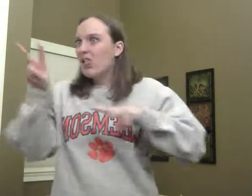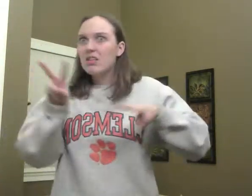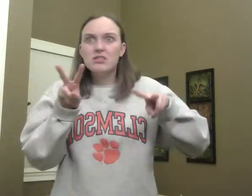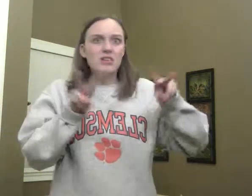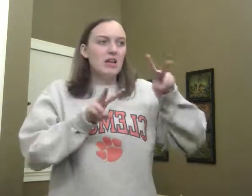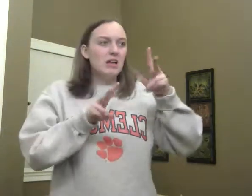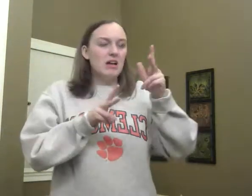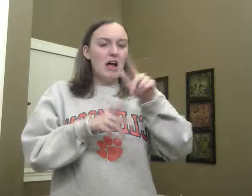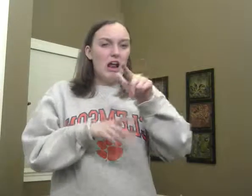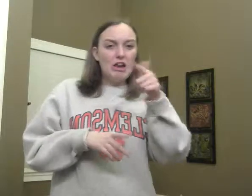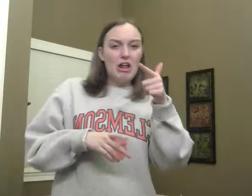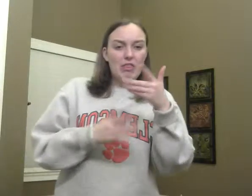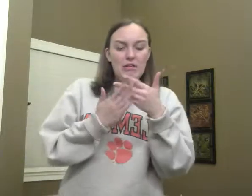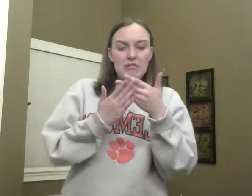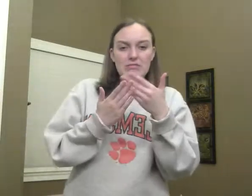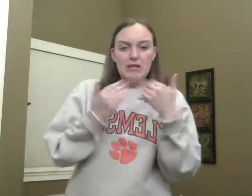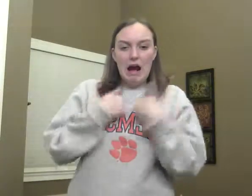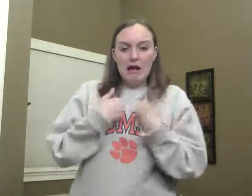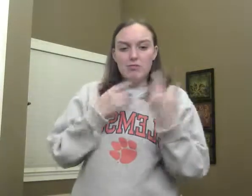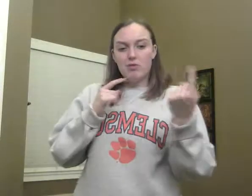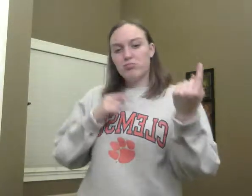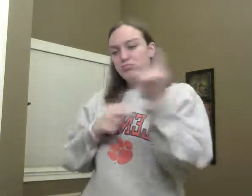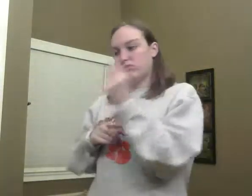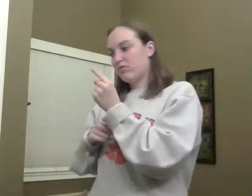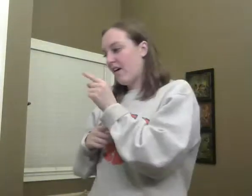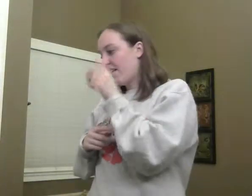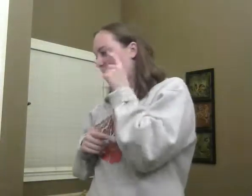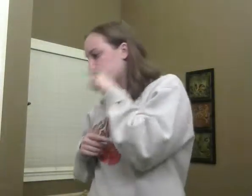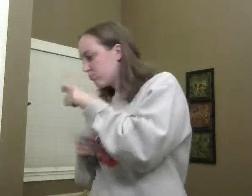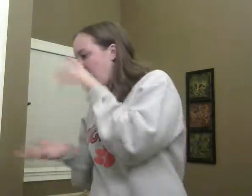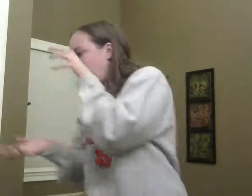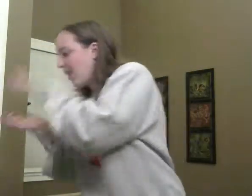where the prey is. Very good. Let's go and give her the cheer.